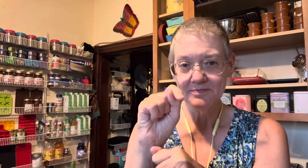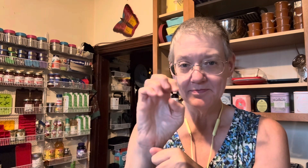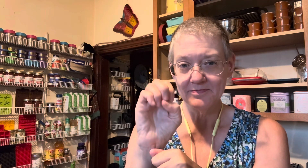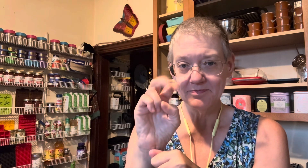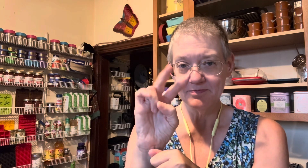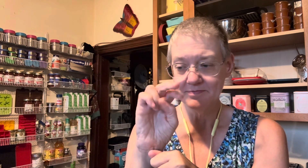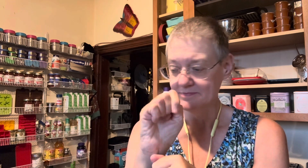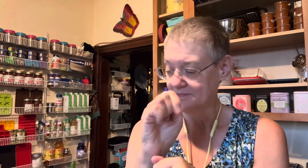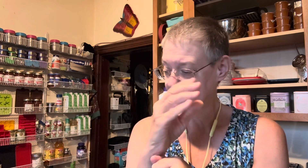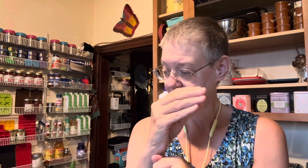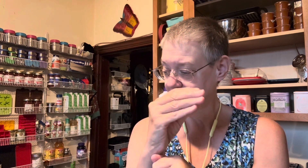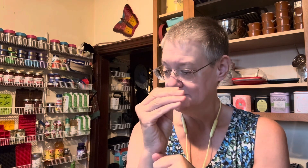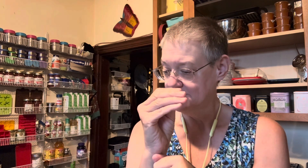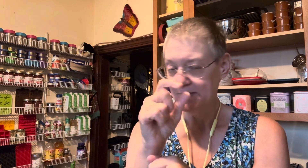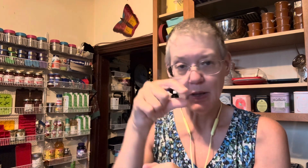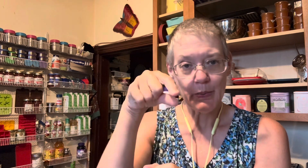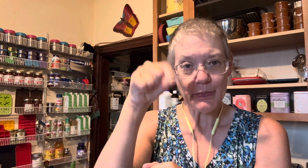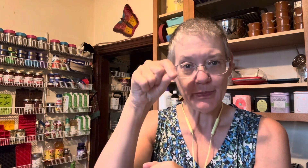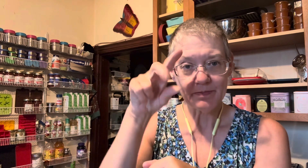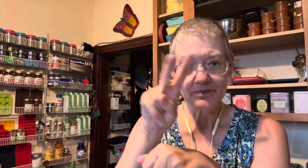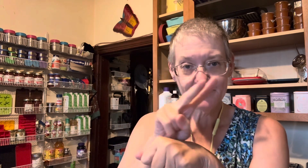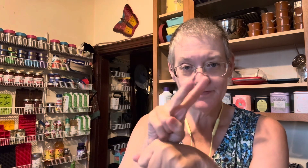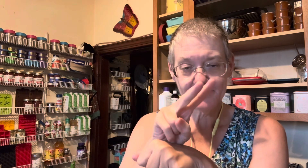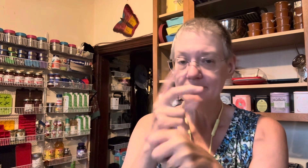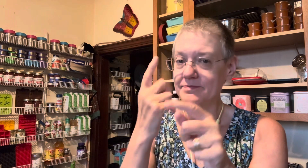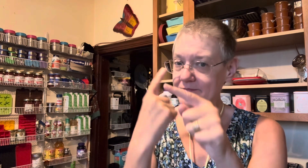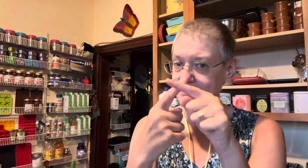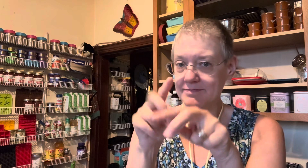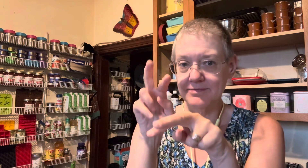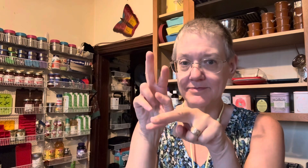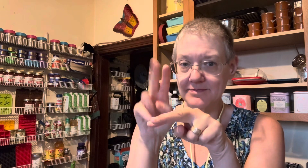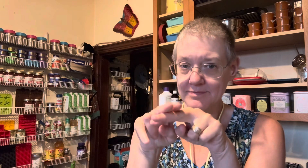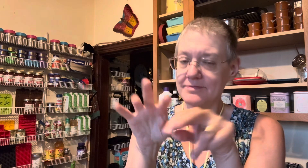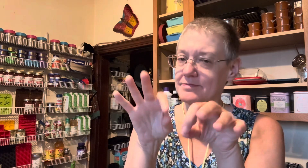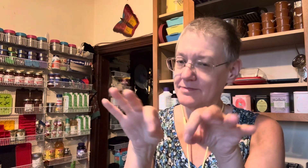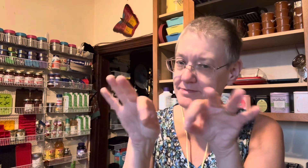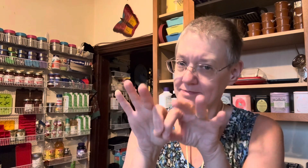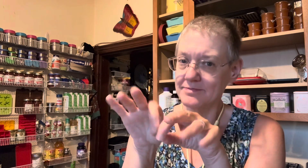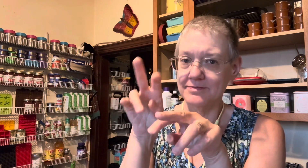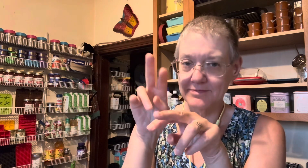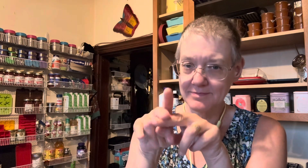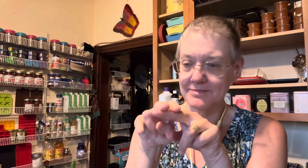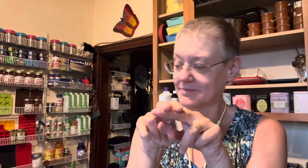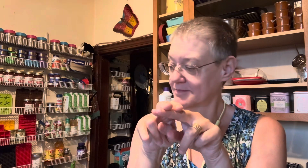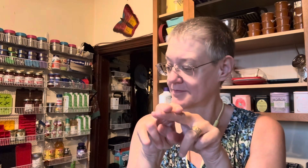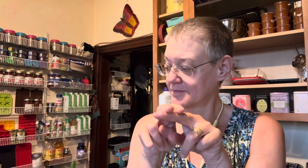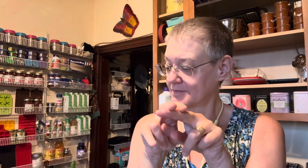liquid stevia, and a drop of vanilla, plus salt. The salt's important.